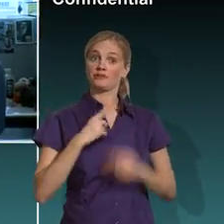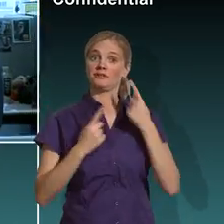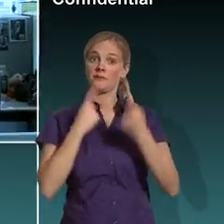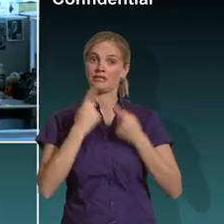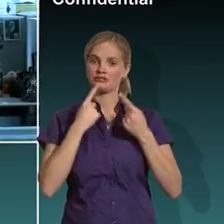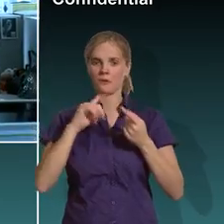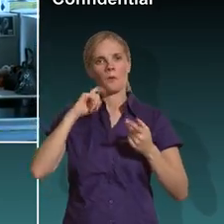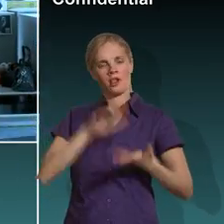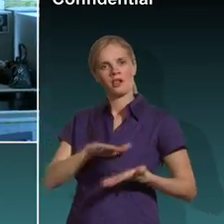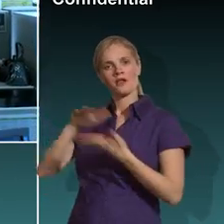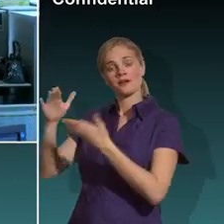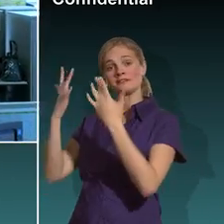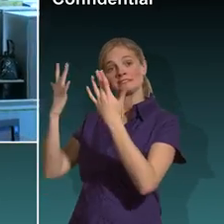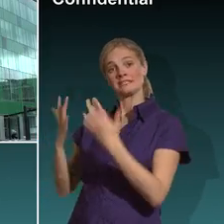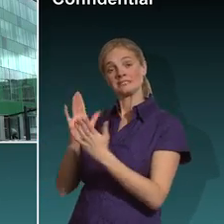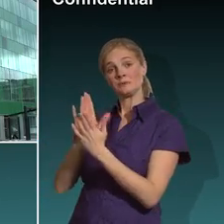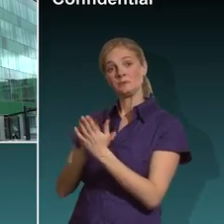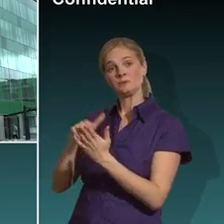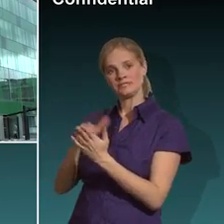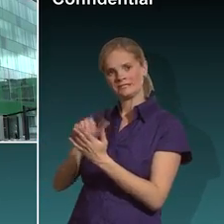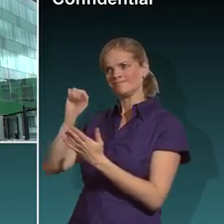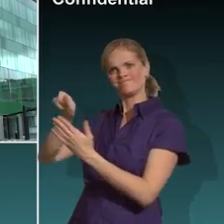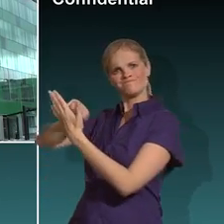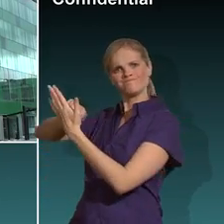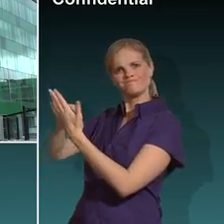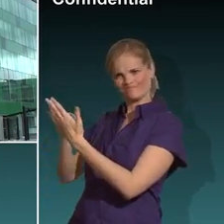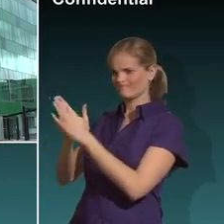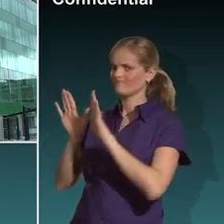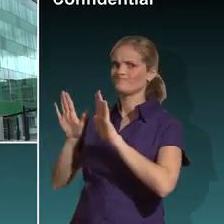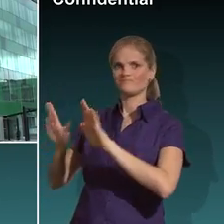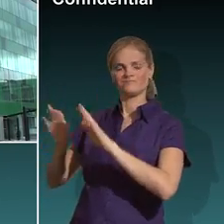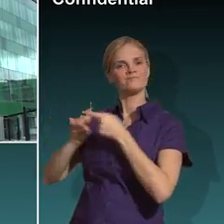All personal information held by Statistics New Zealand is stored under lock and